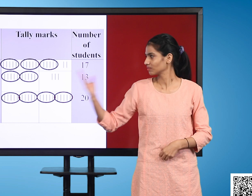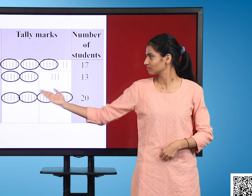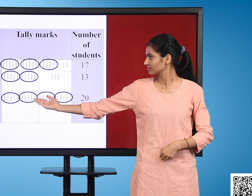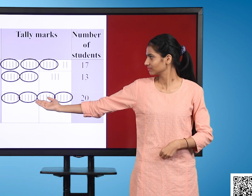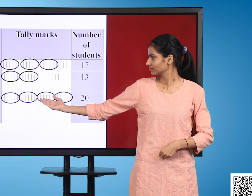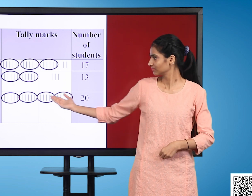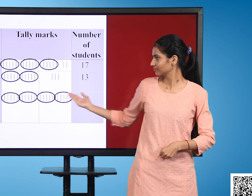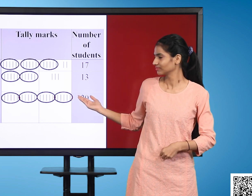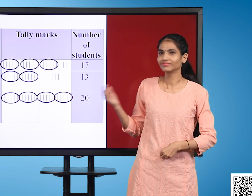5555, that's 20.